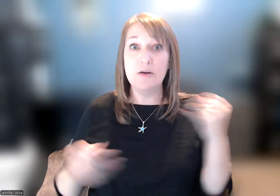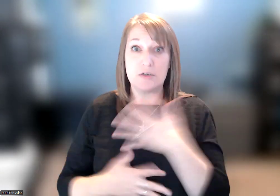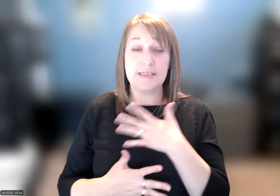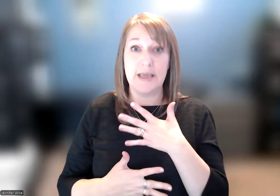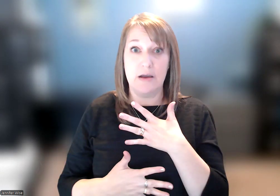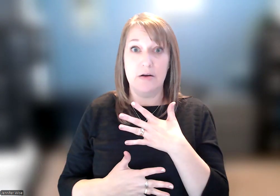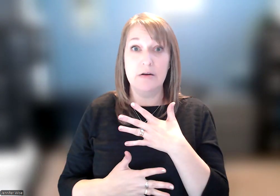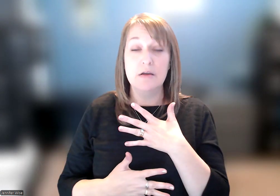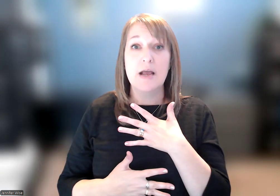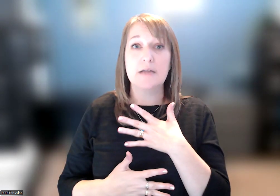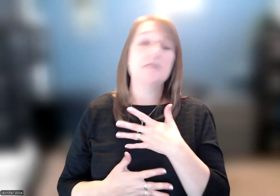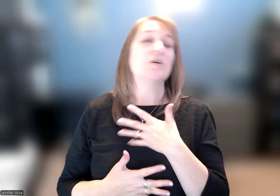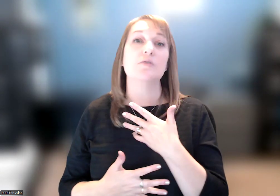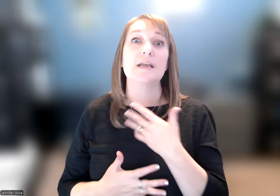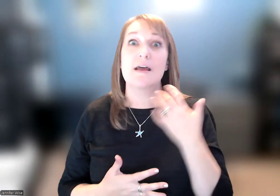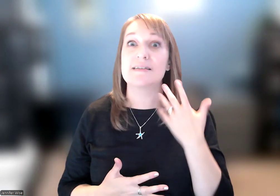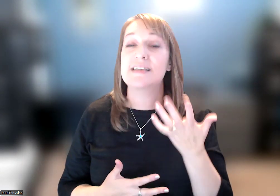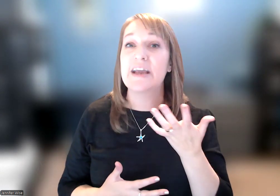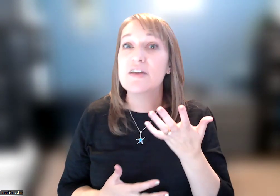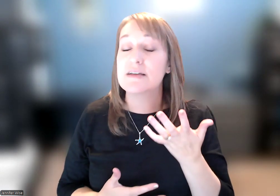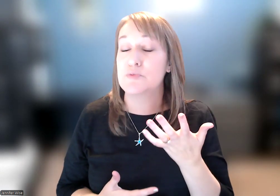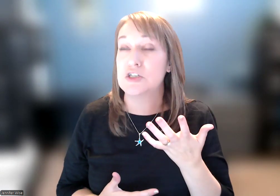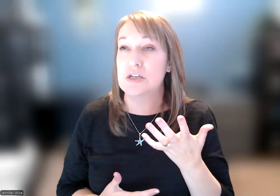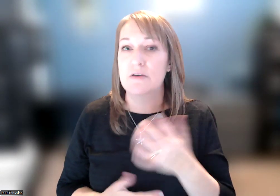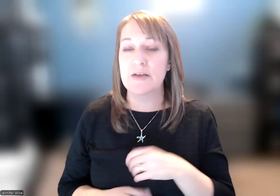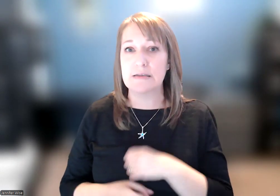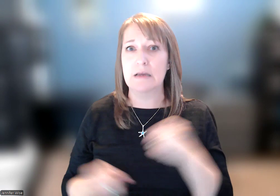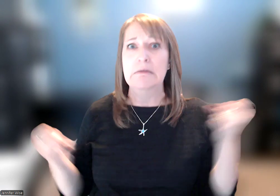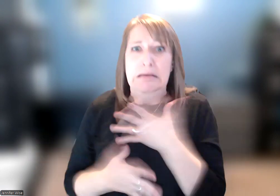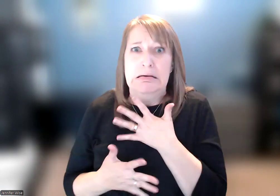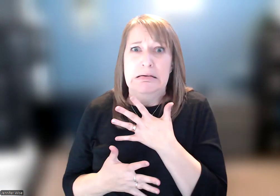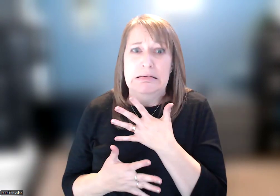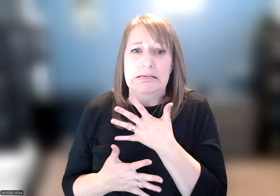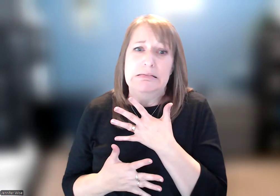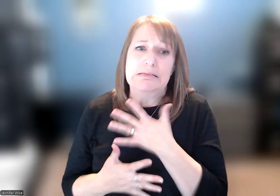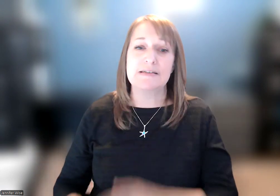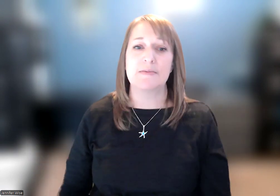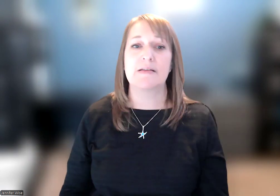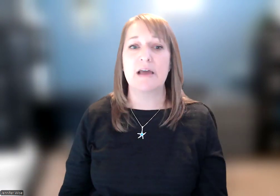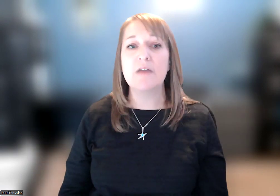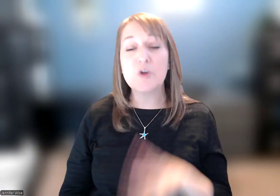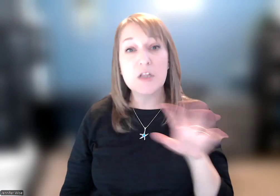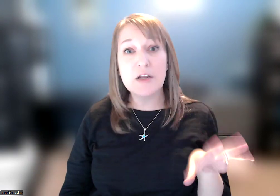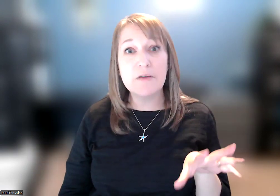or scared. And so you need a scared expression on your face, like something like that. If you're a little bit